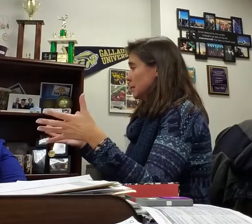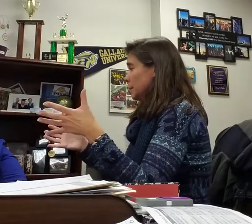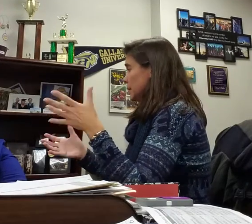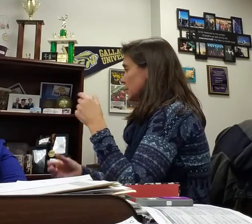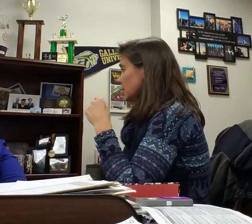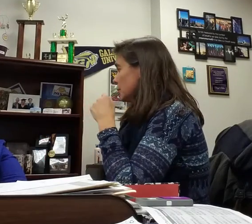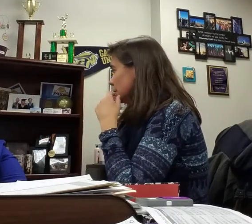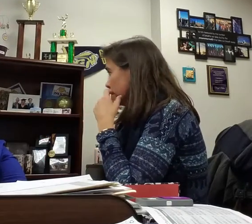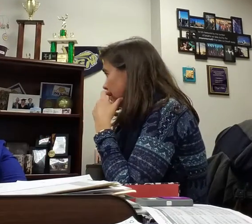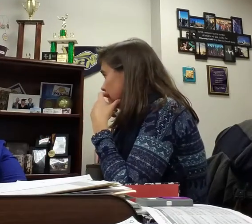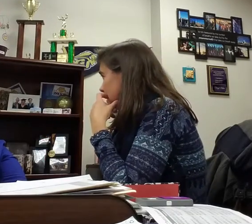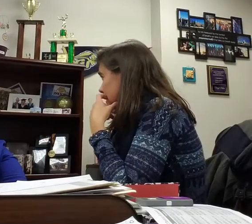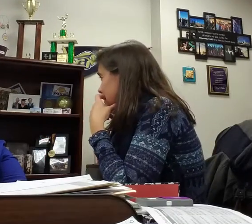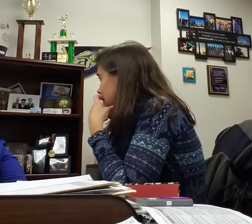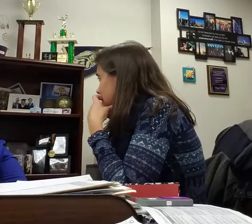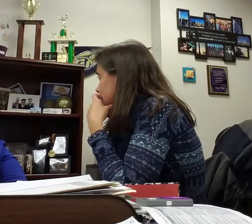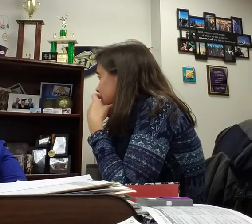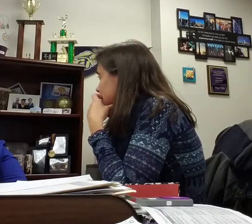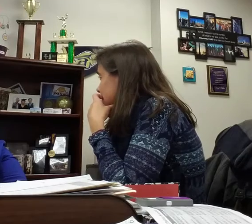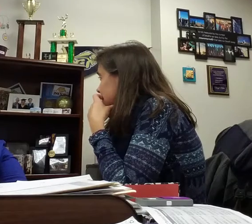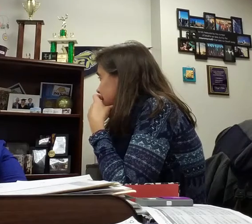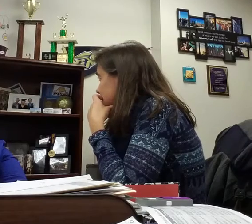something else you could have done?